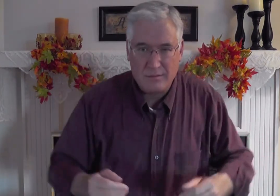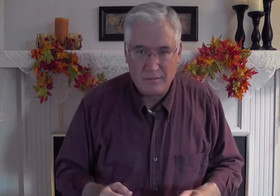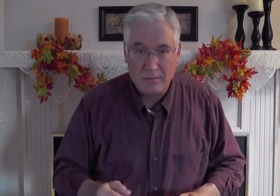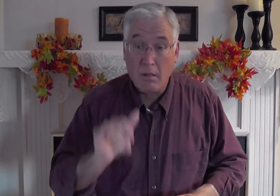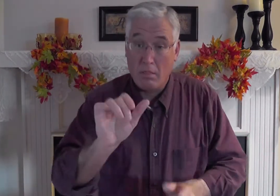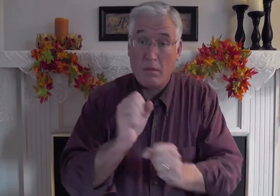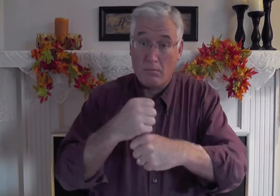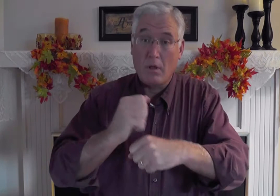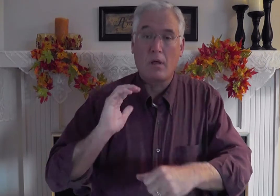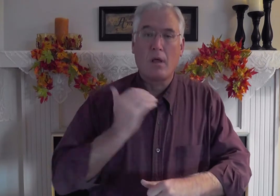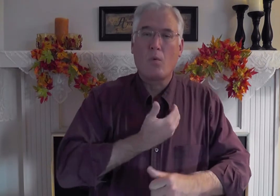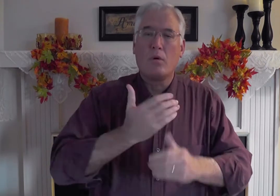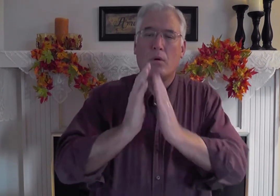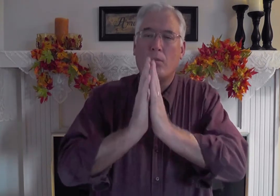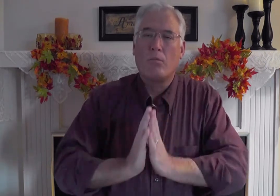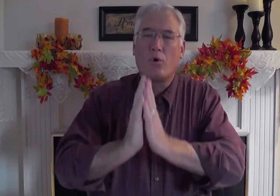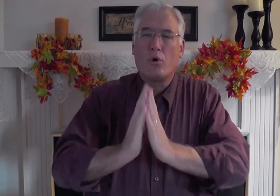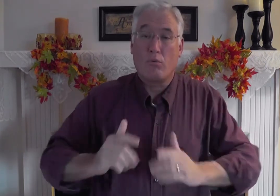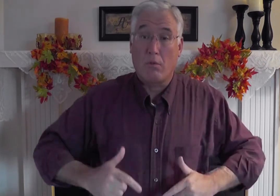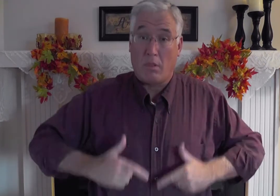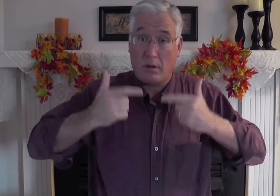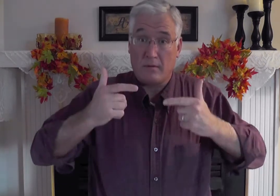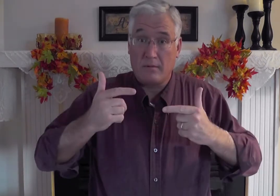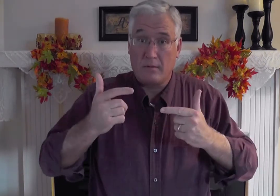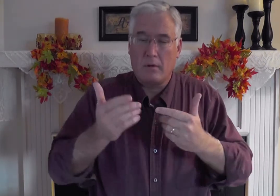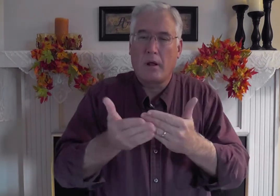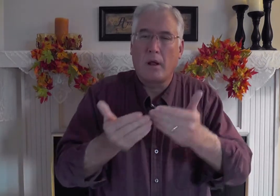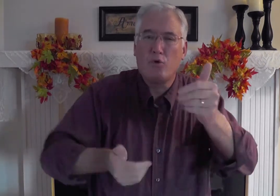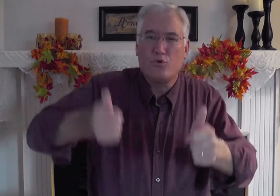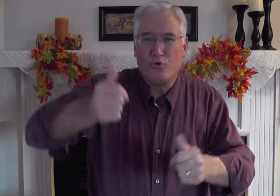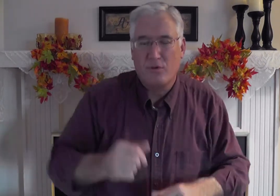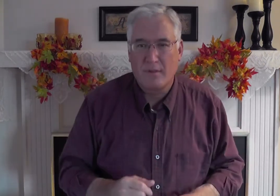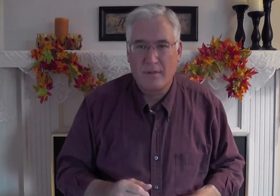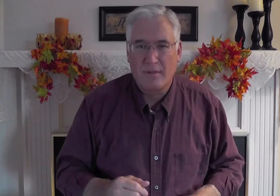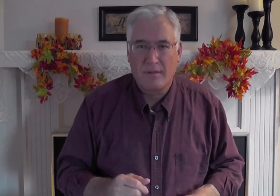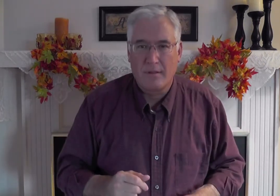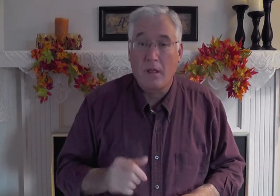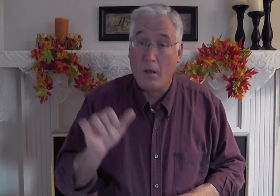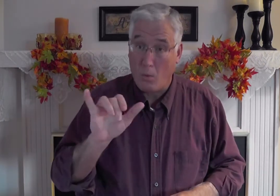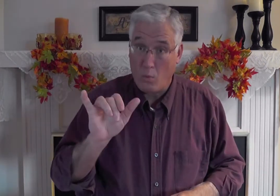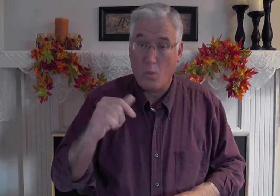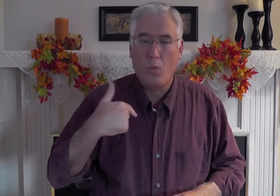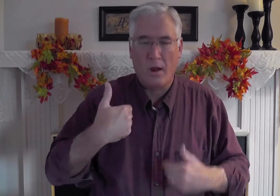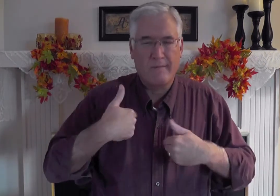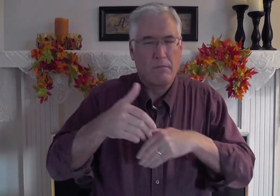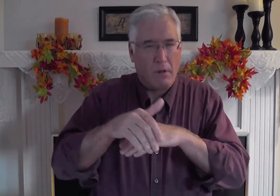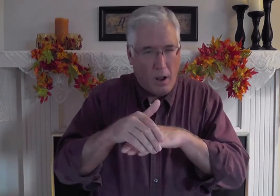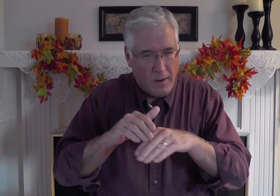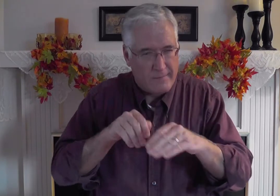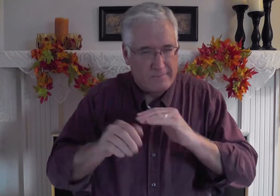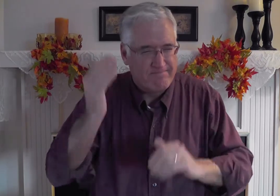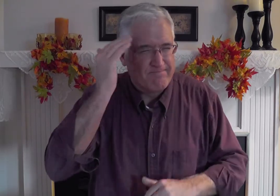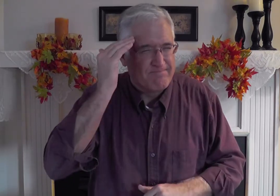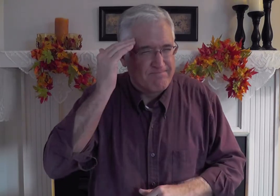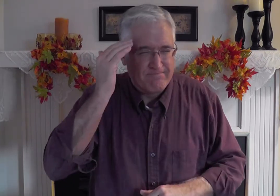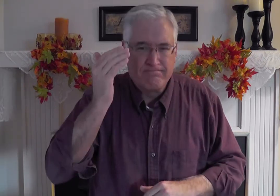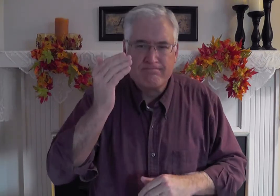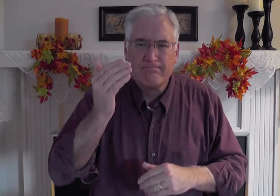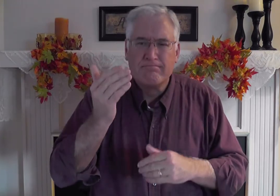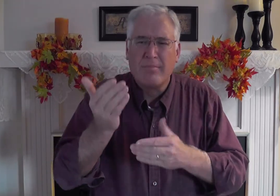I accepted that God was sovereign. And that made my prayer life better. And also it